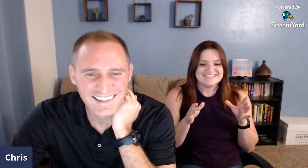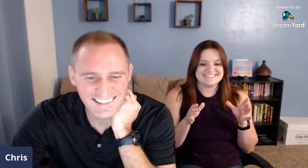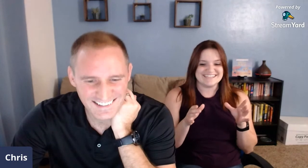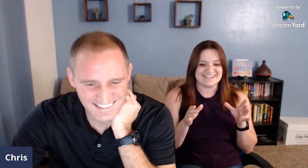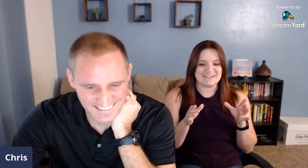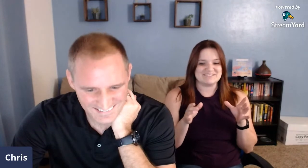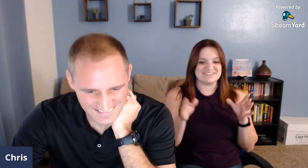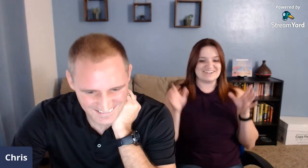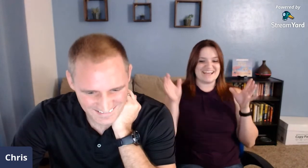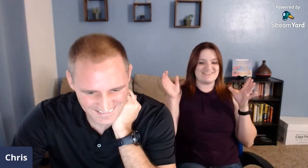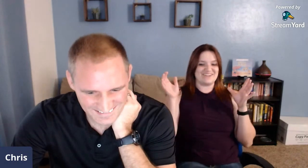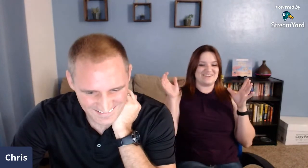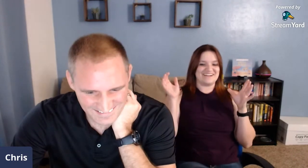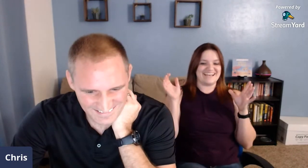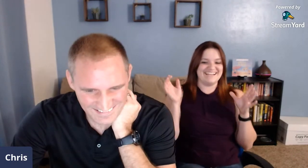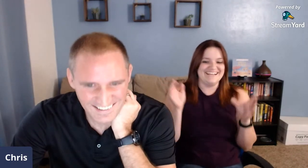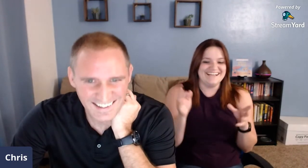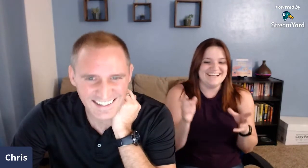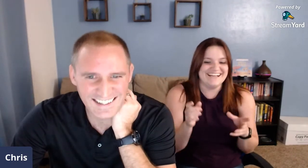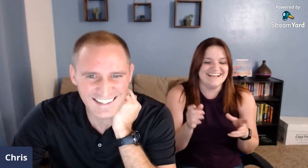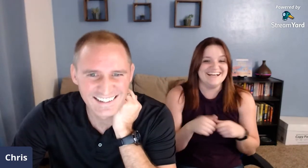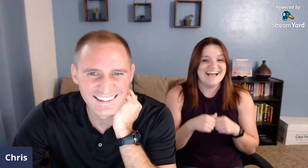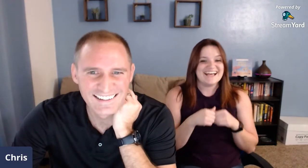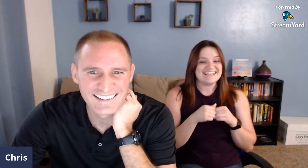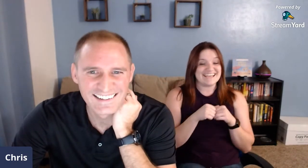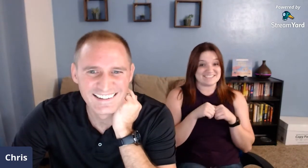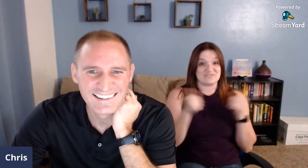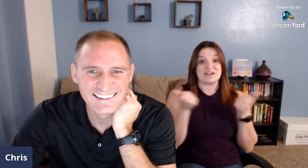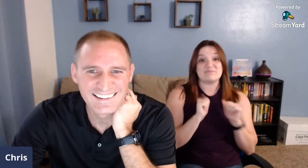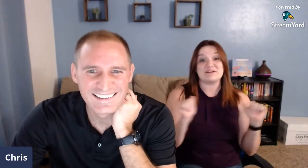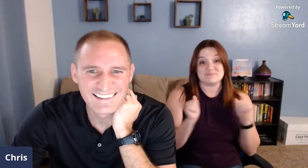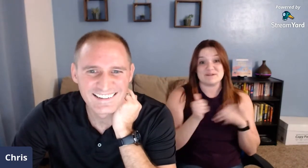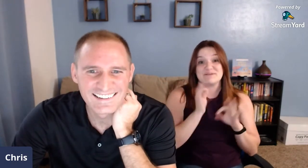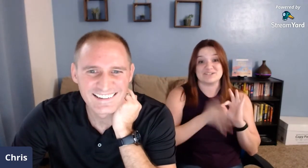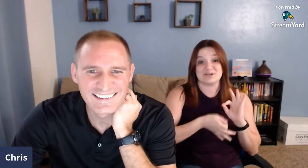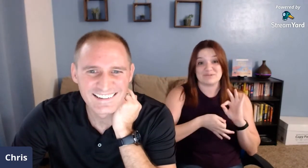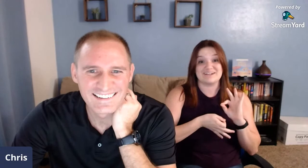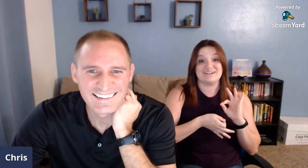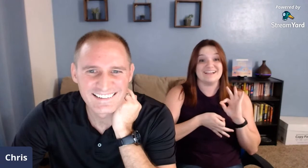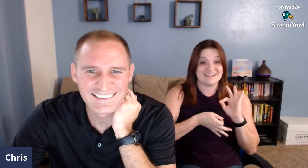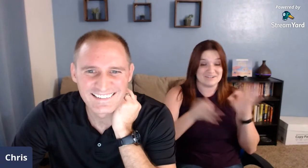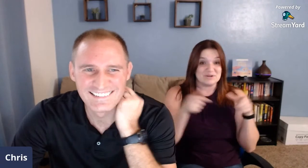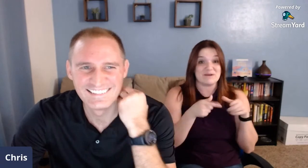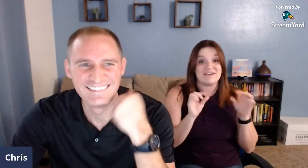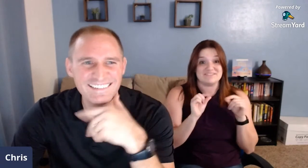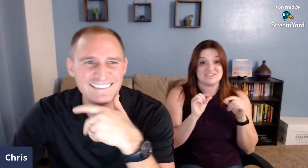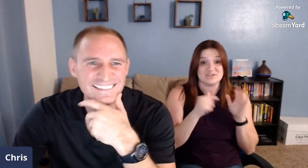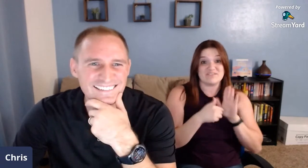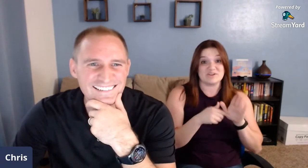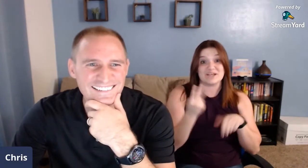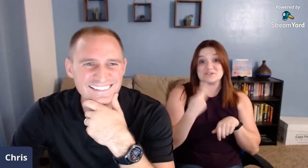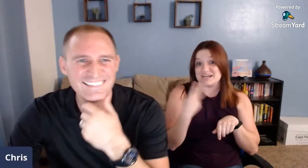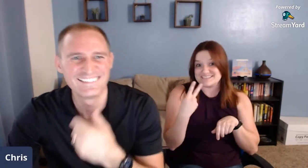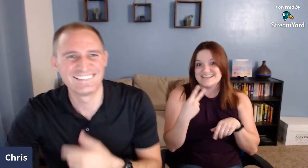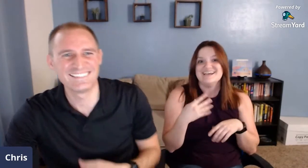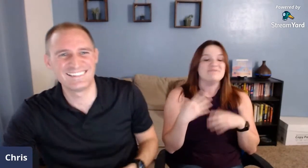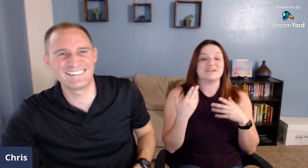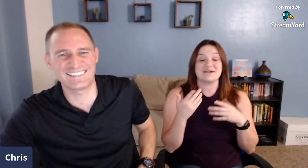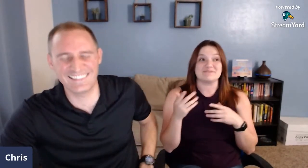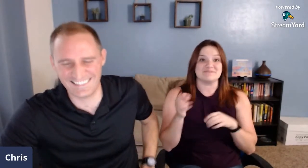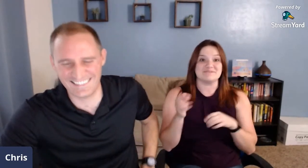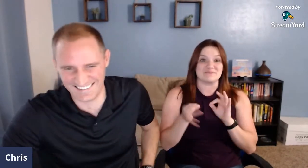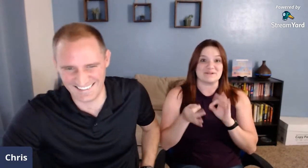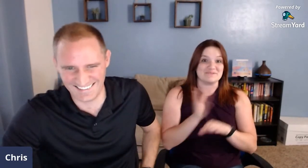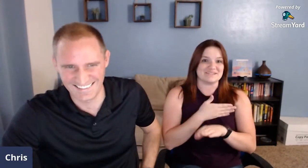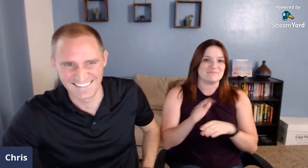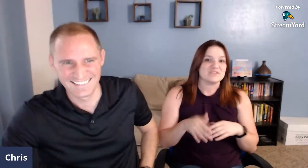Jolie, she's like, here comes the grenade video again. Yeah, so for anybody who's been in my interpreting group, I've showed that video like twice when